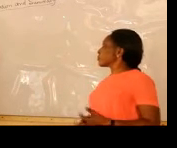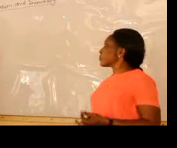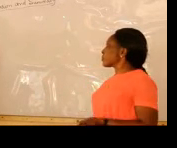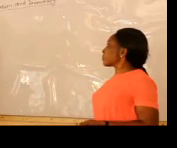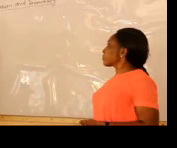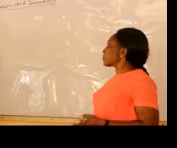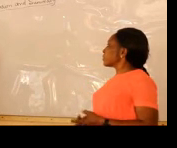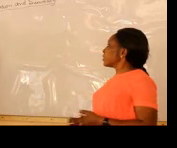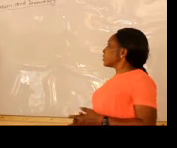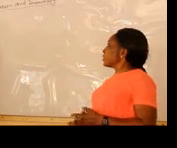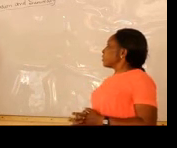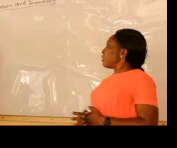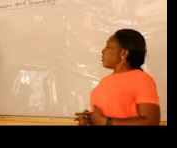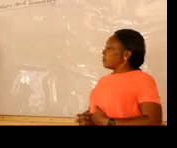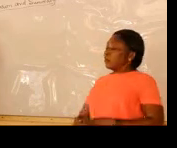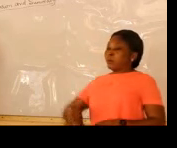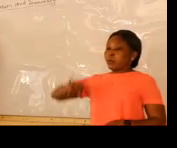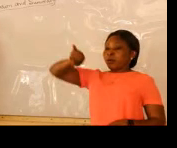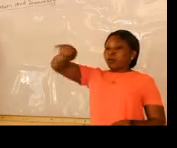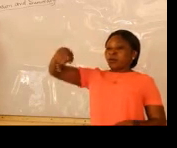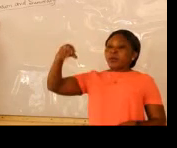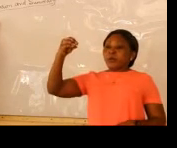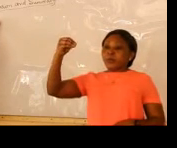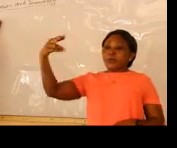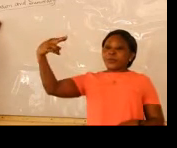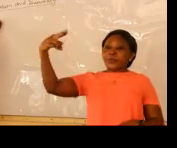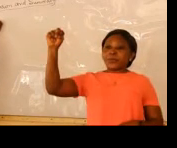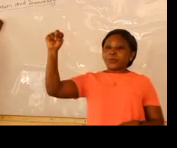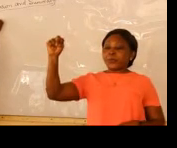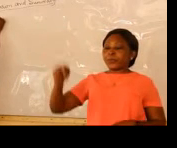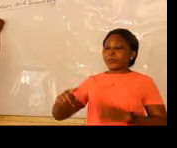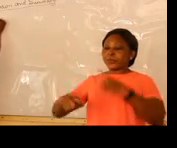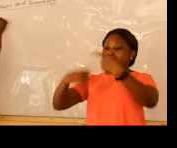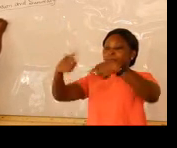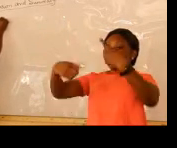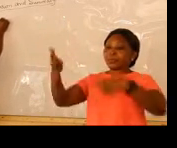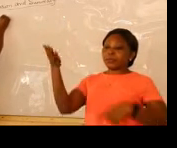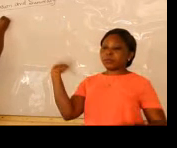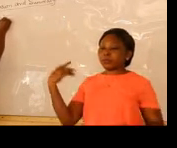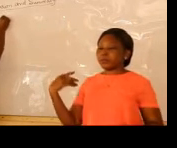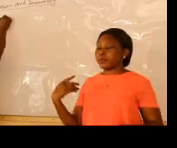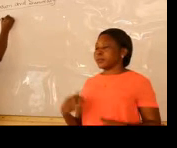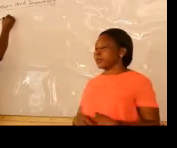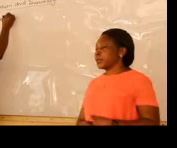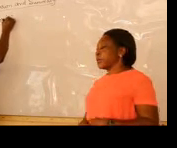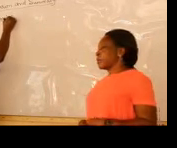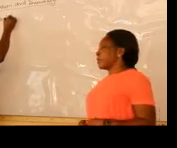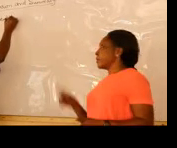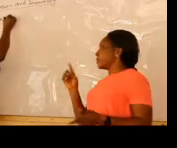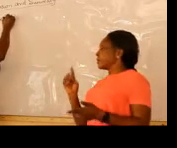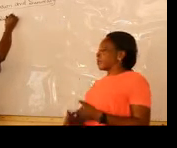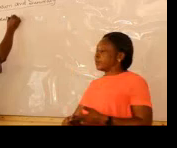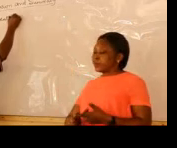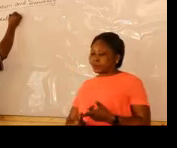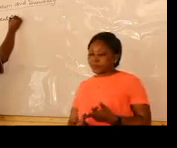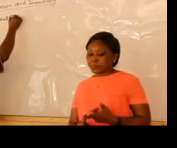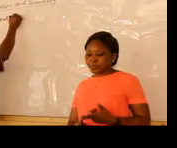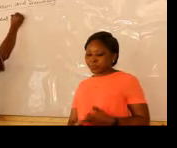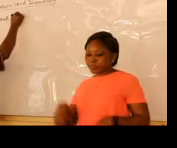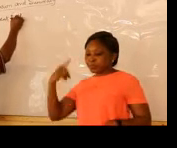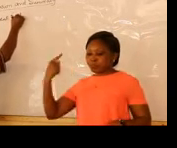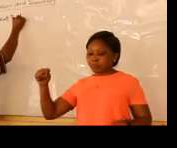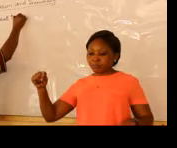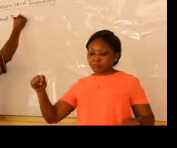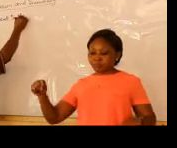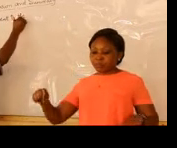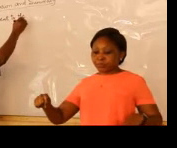John went to